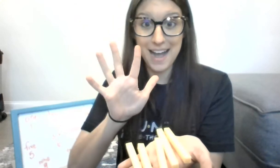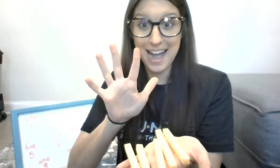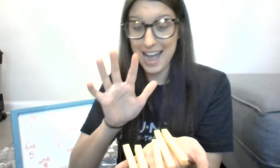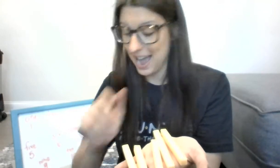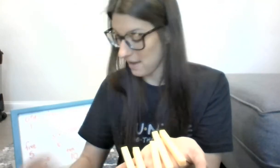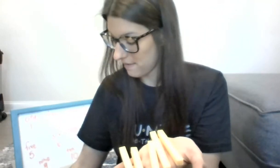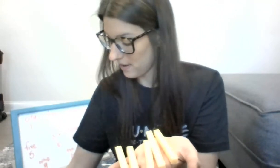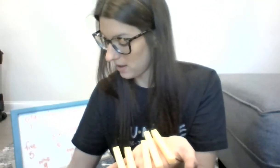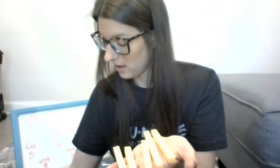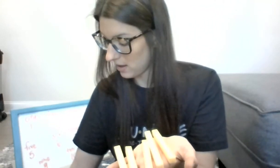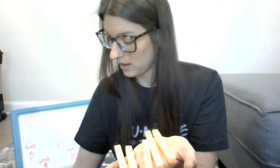5,